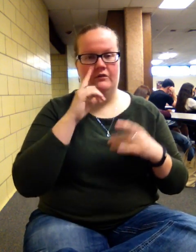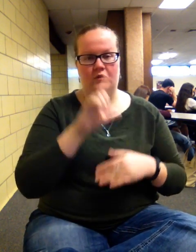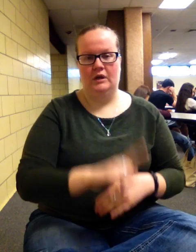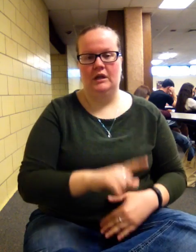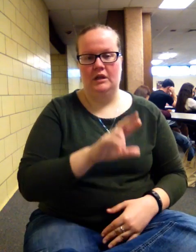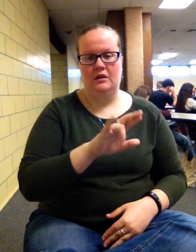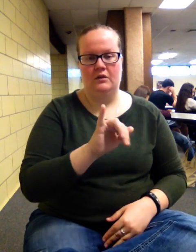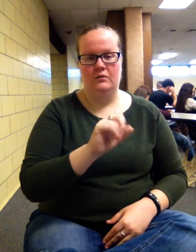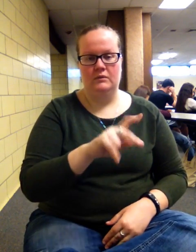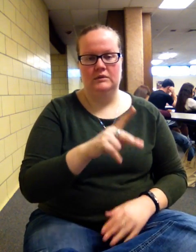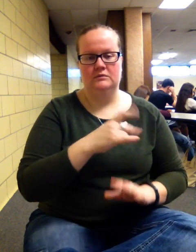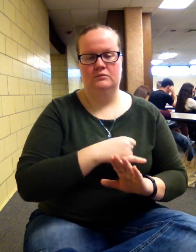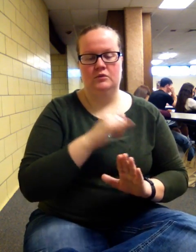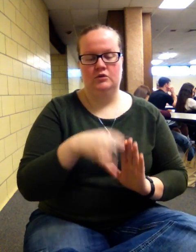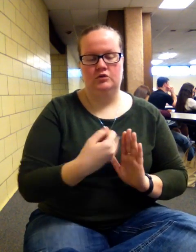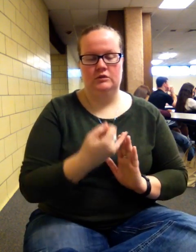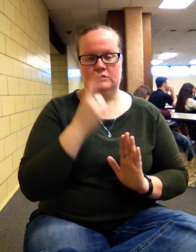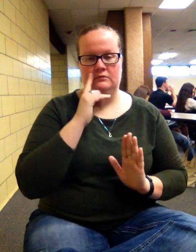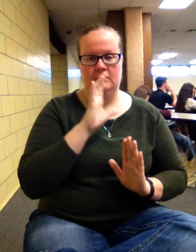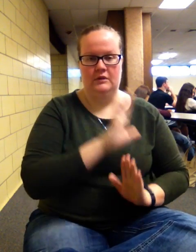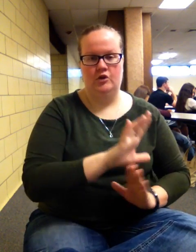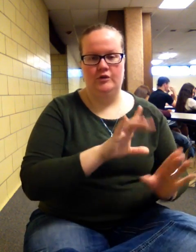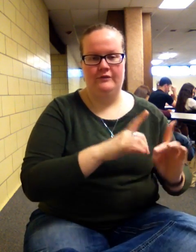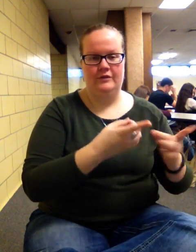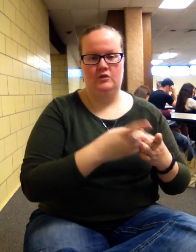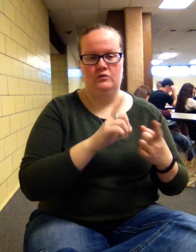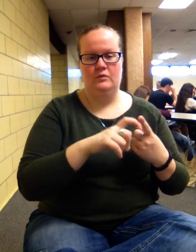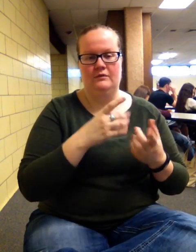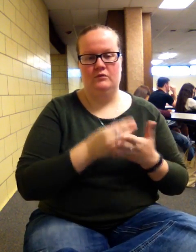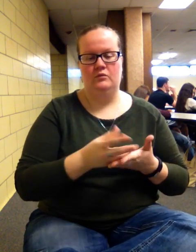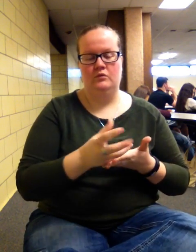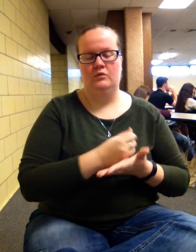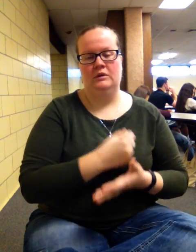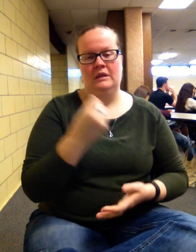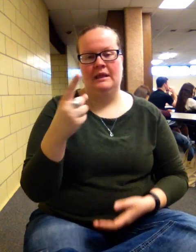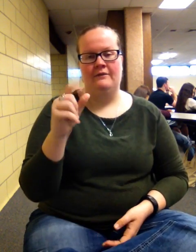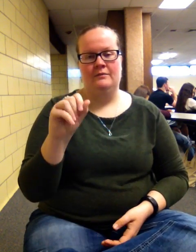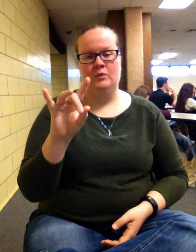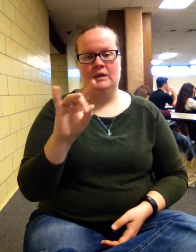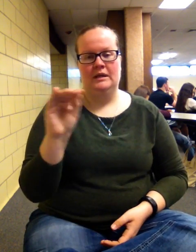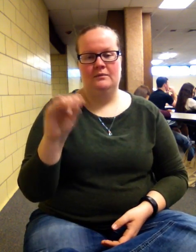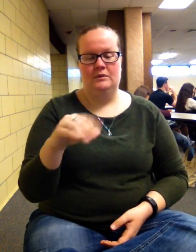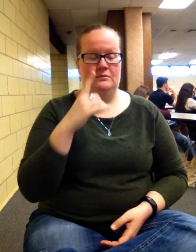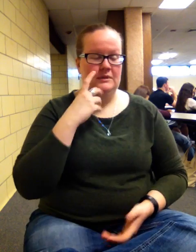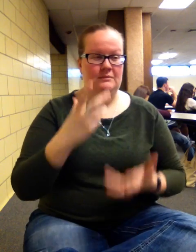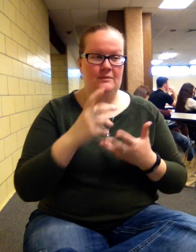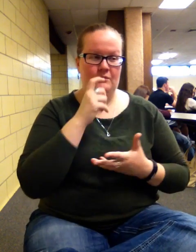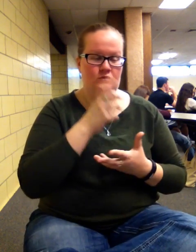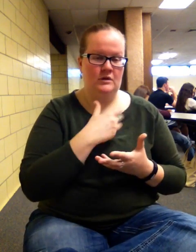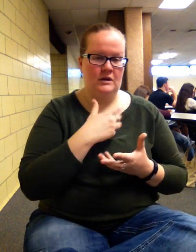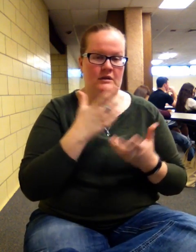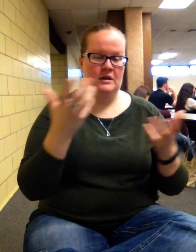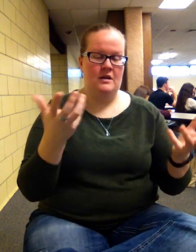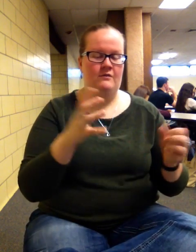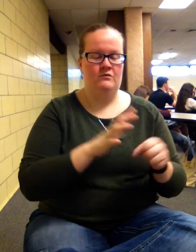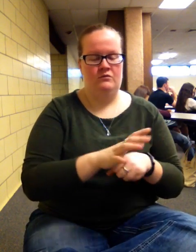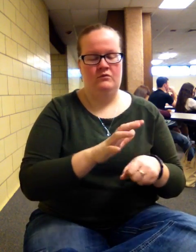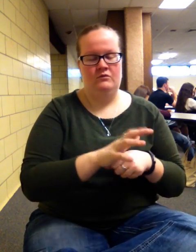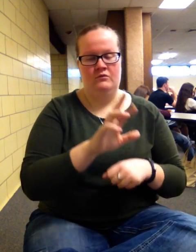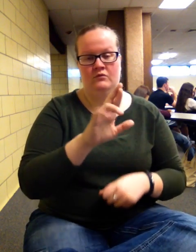in the low-risk division to have to earn 11.8% because maybe there isn't that much risk there. So you would want to